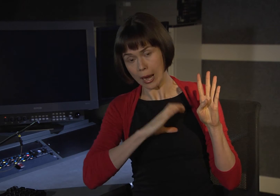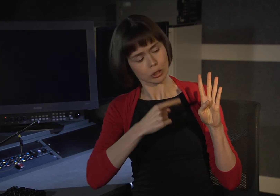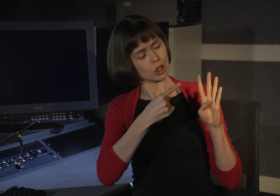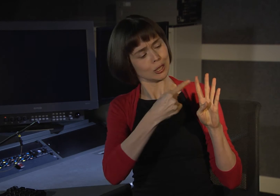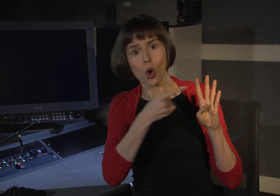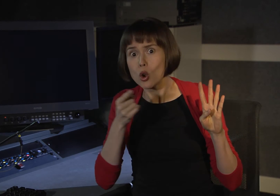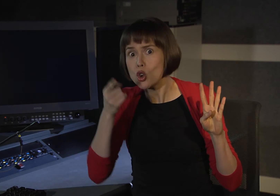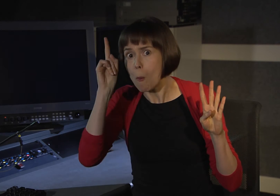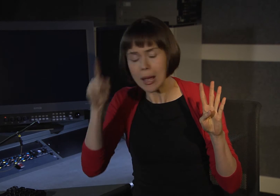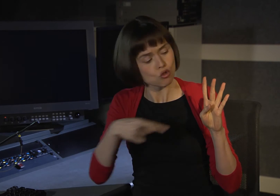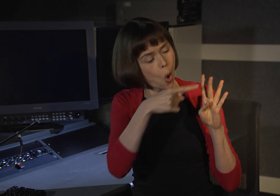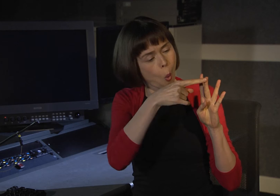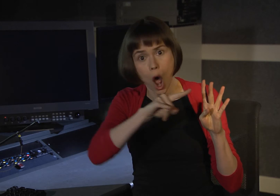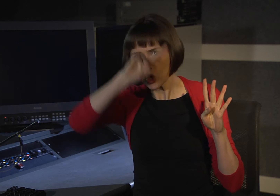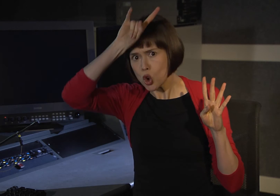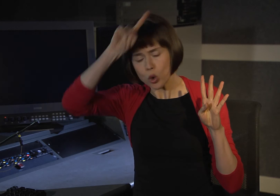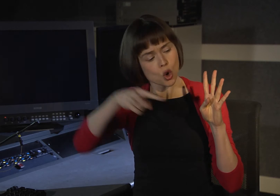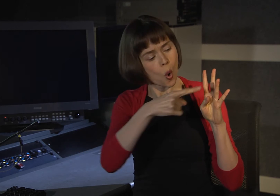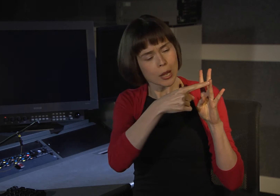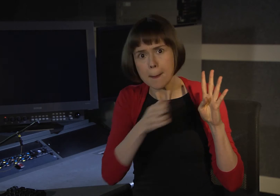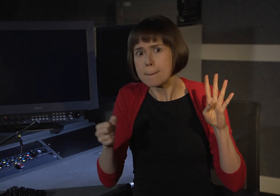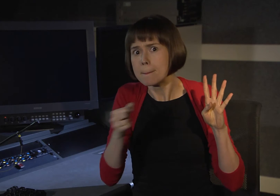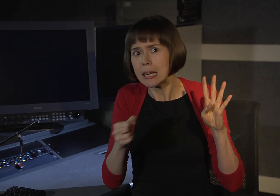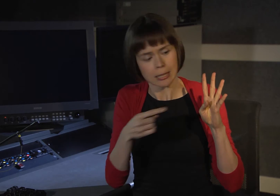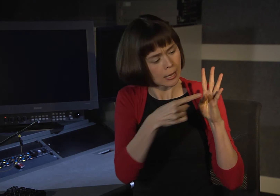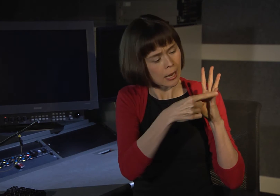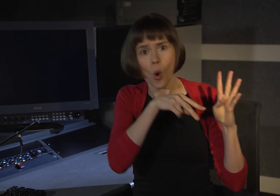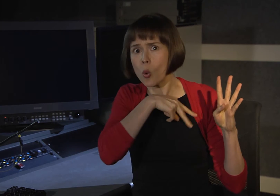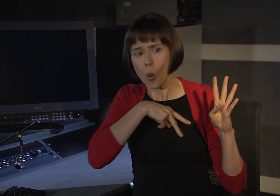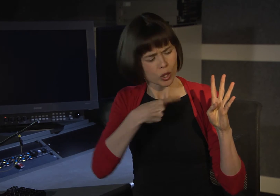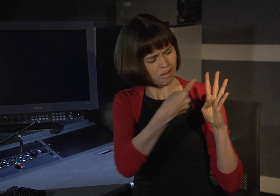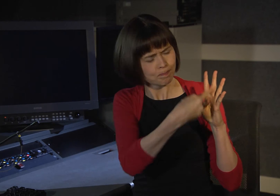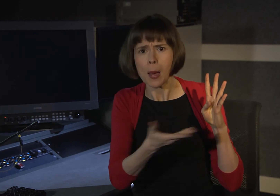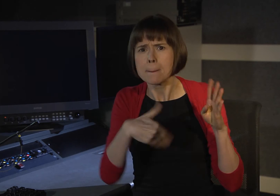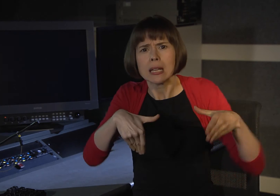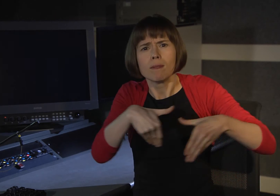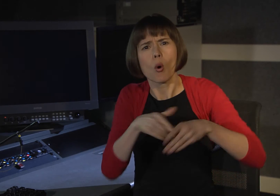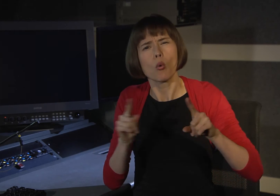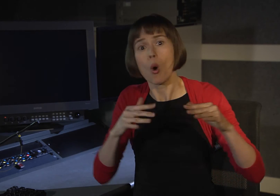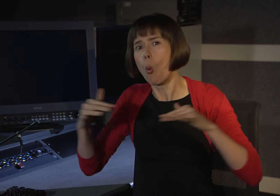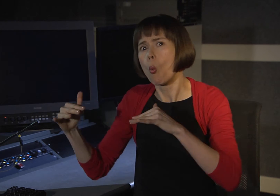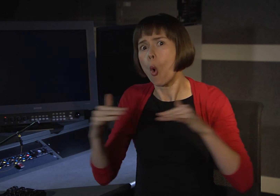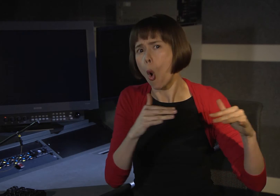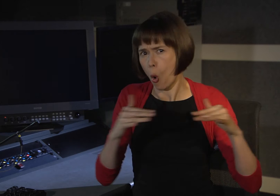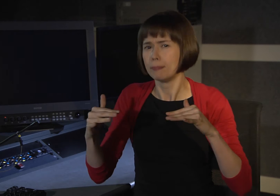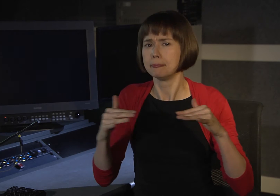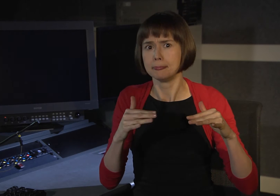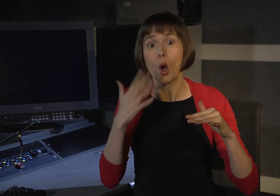the top of the play there are 4 characters, Don Pedro, Don John, Benedict and Claudio, who've recently been involved in the